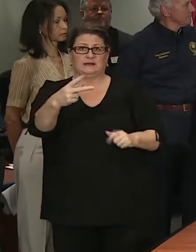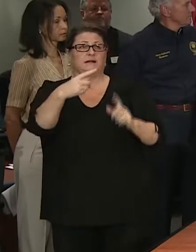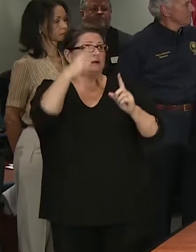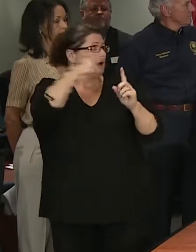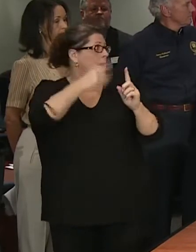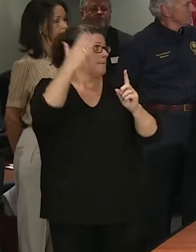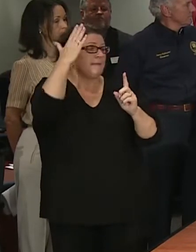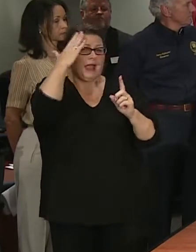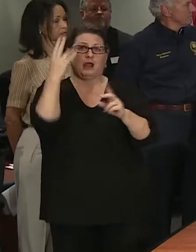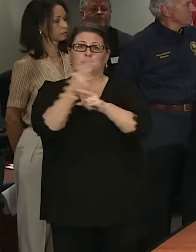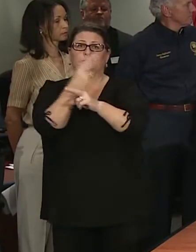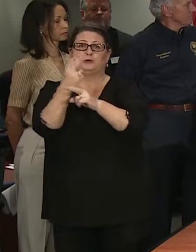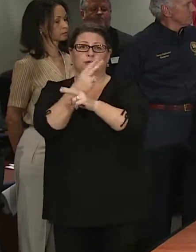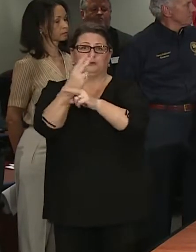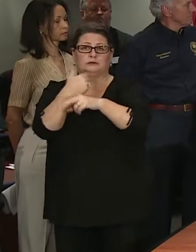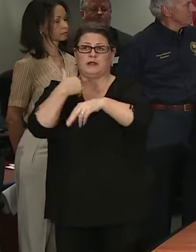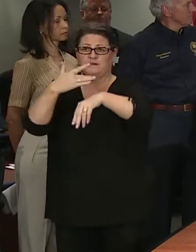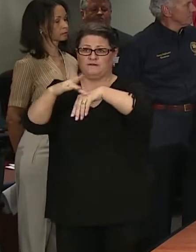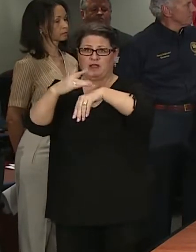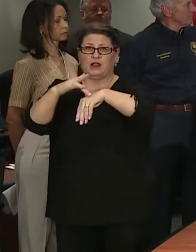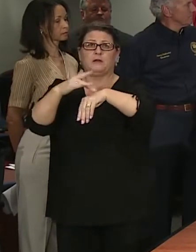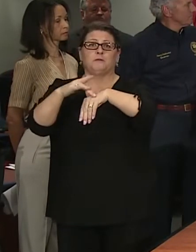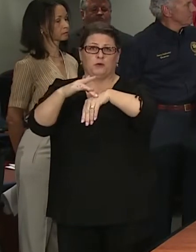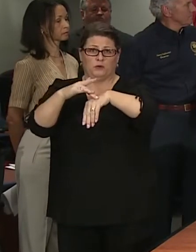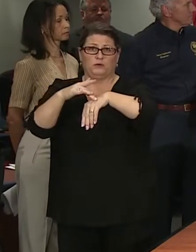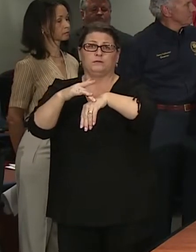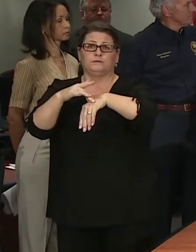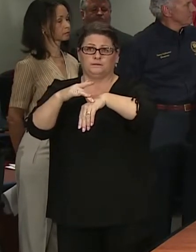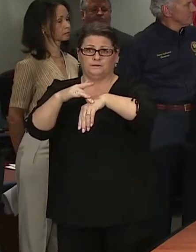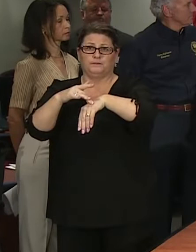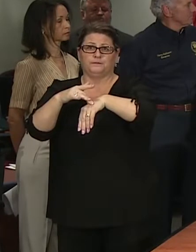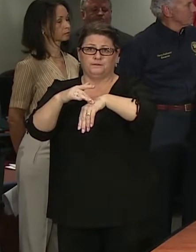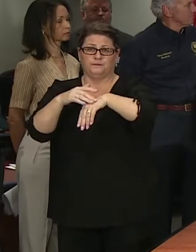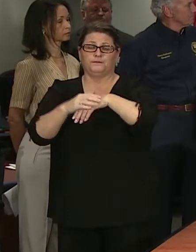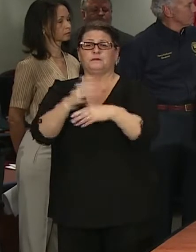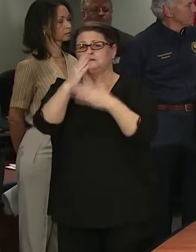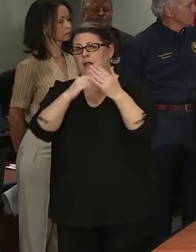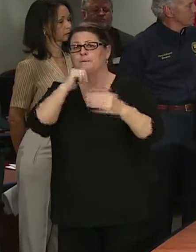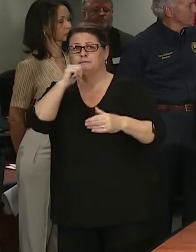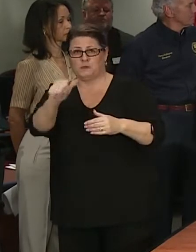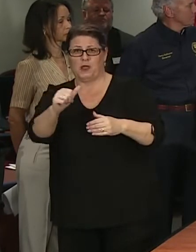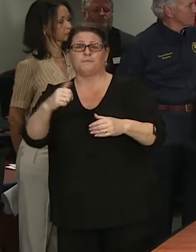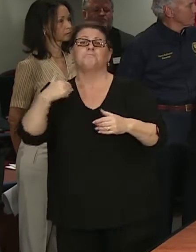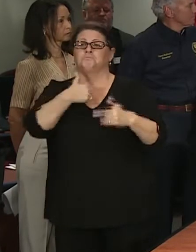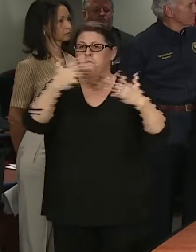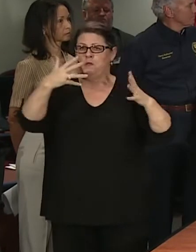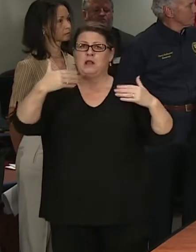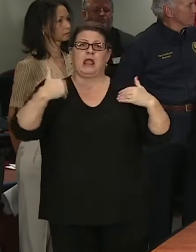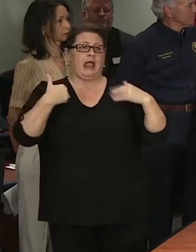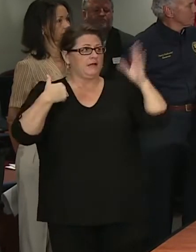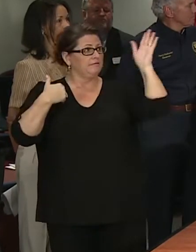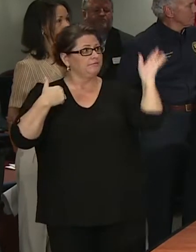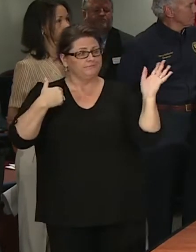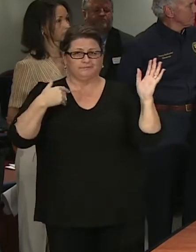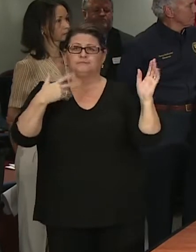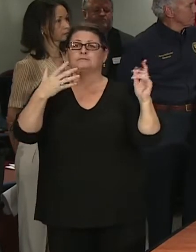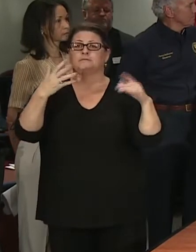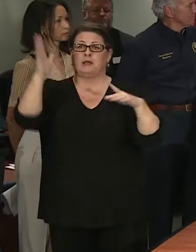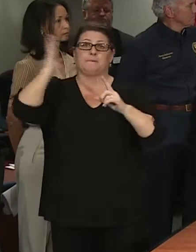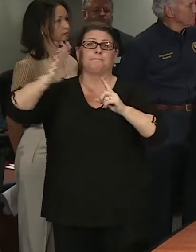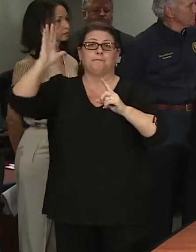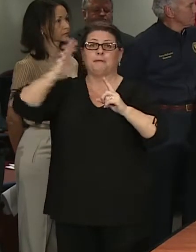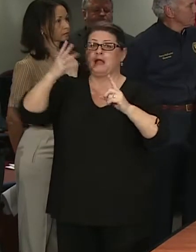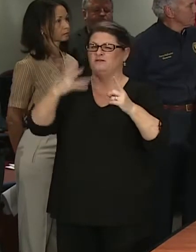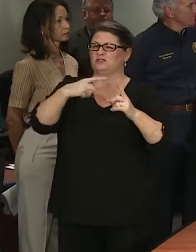that are used and the current beds that have been made available. And we have noted in the past that the